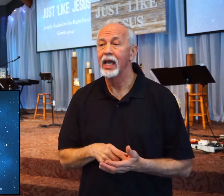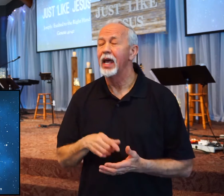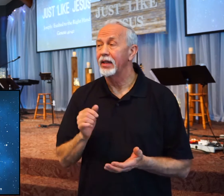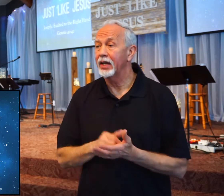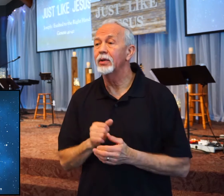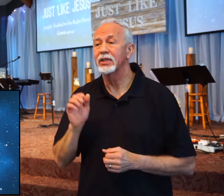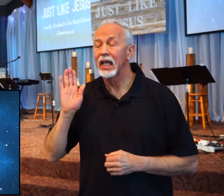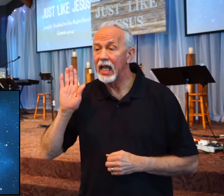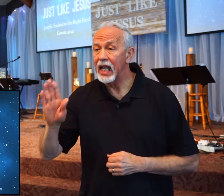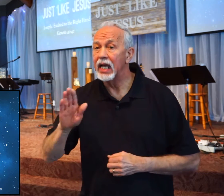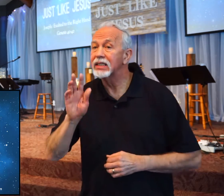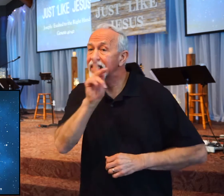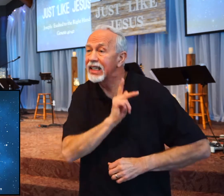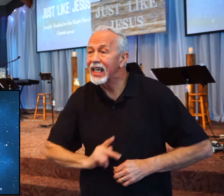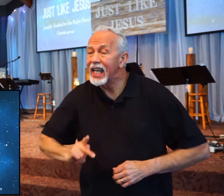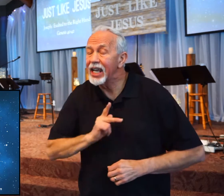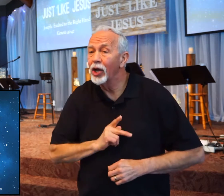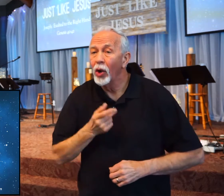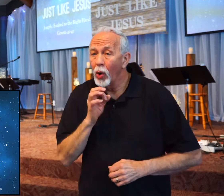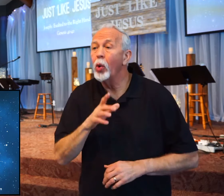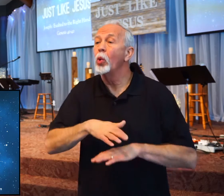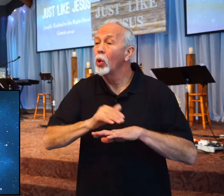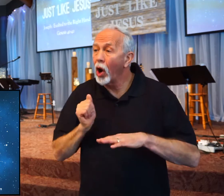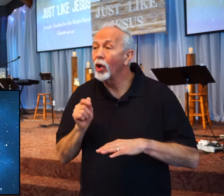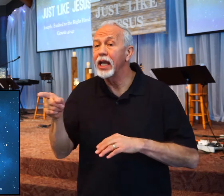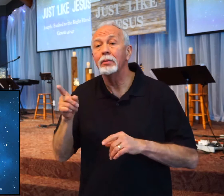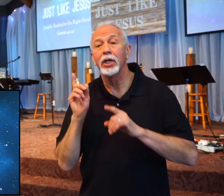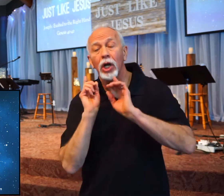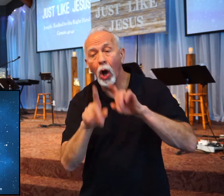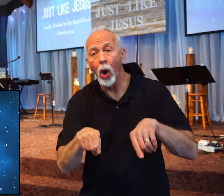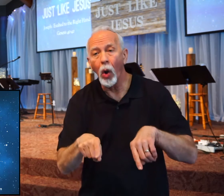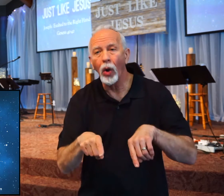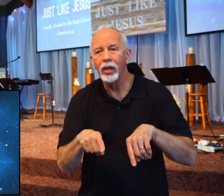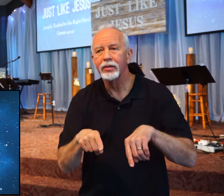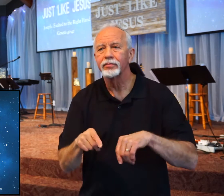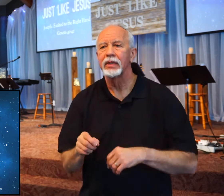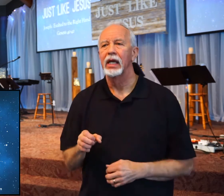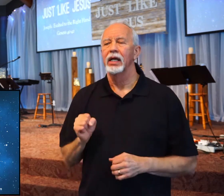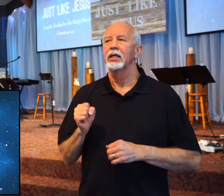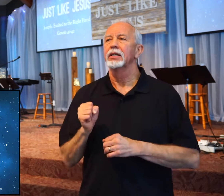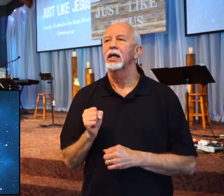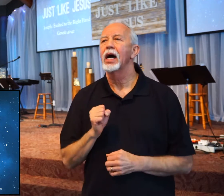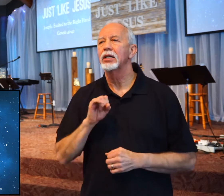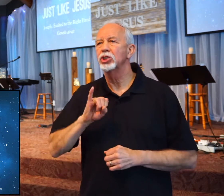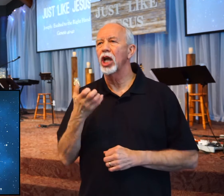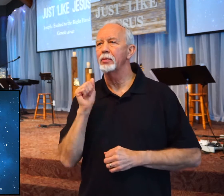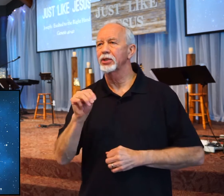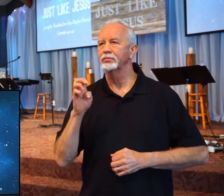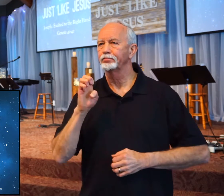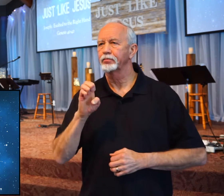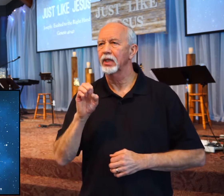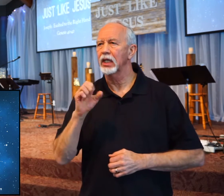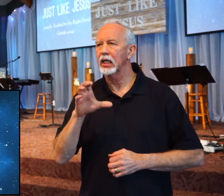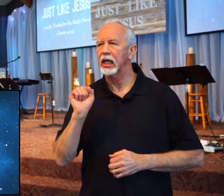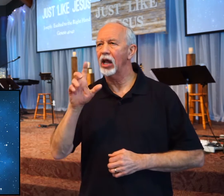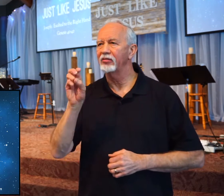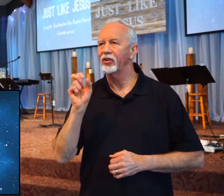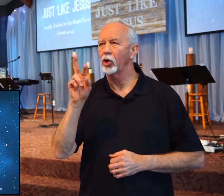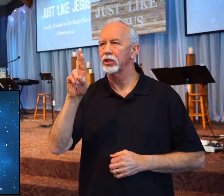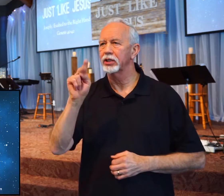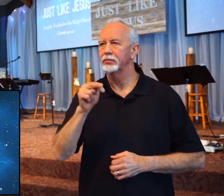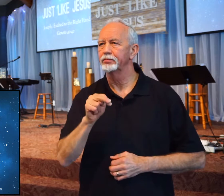was his king who had called him to go. Consider James Calvert. James Calvert went out as a missionary to